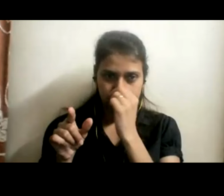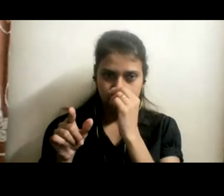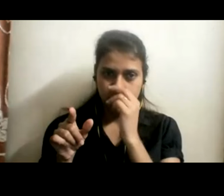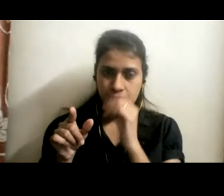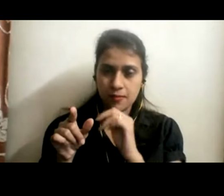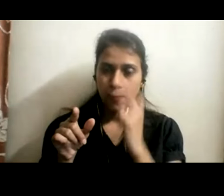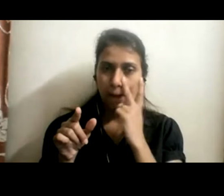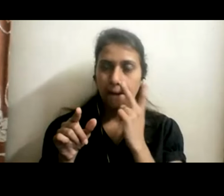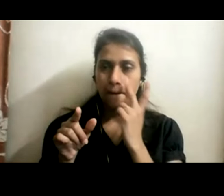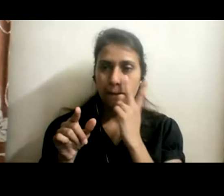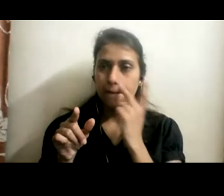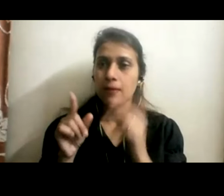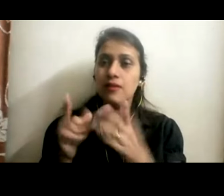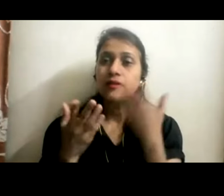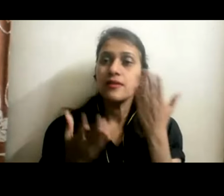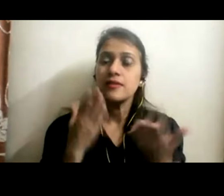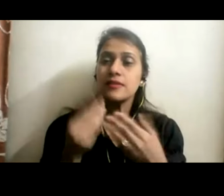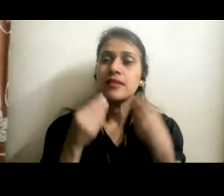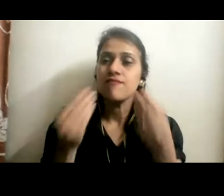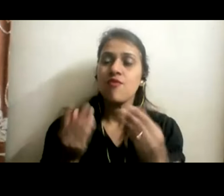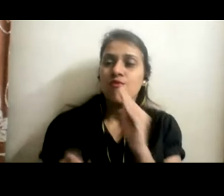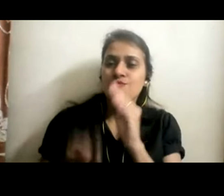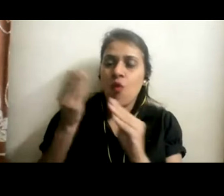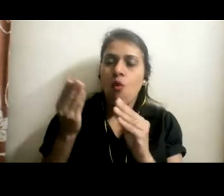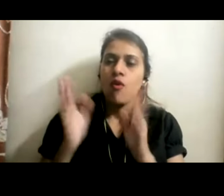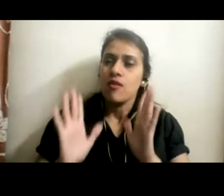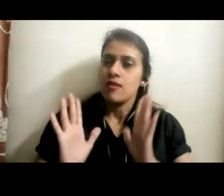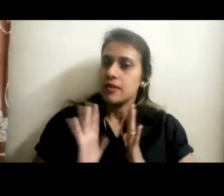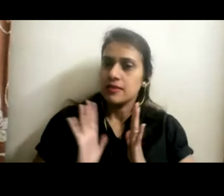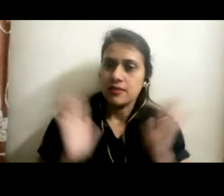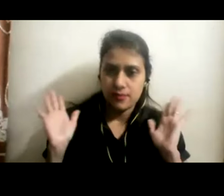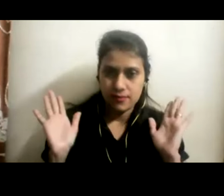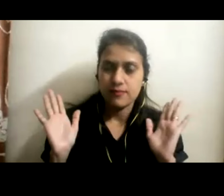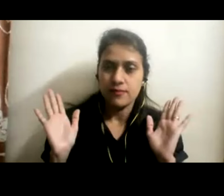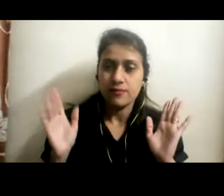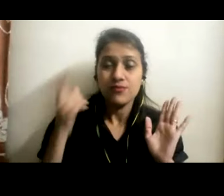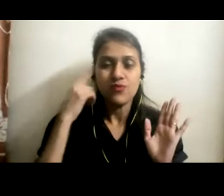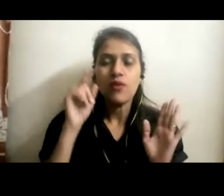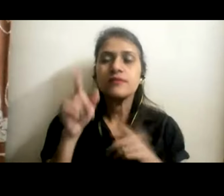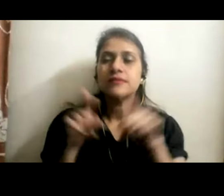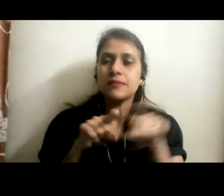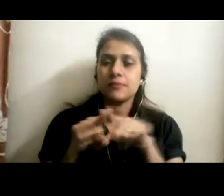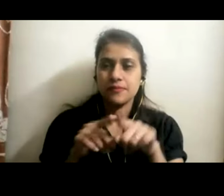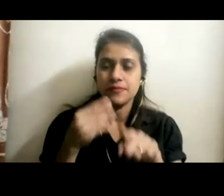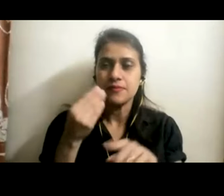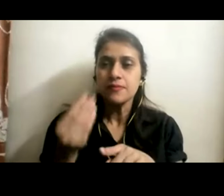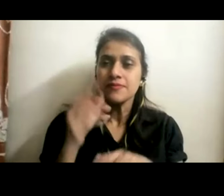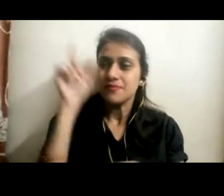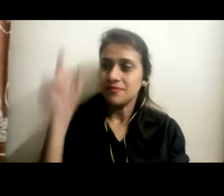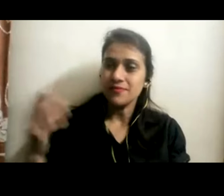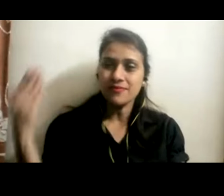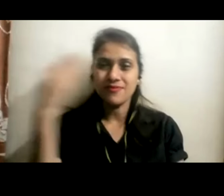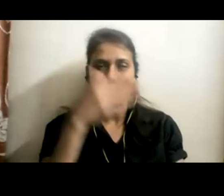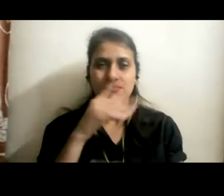maybe give me hints that, okay, you have to be more open to these areas. For example, if I'm going for an observation in the